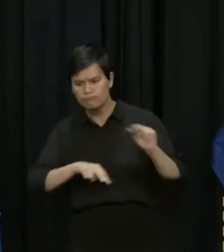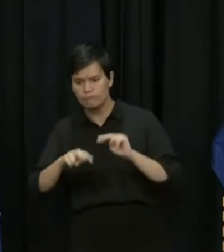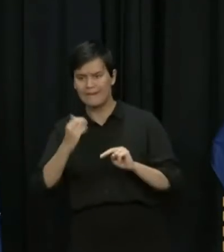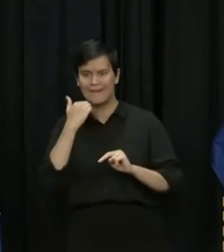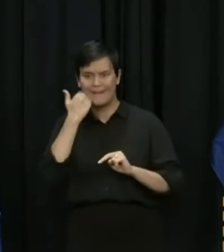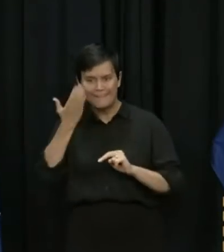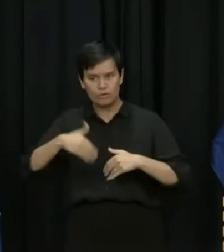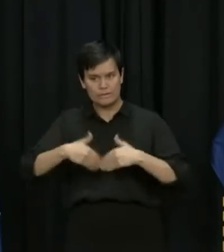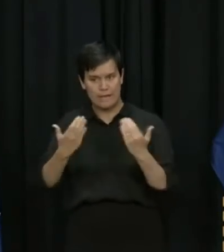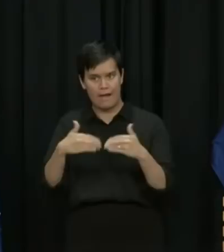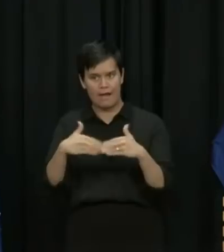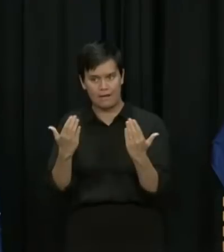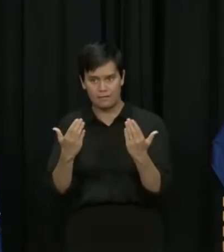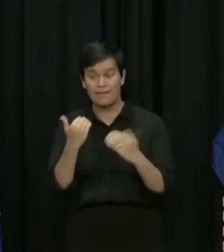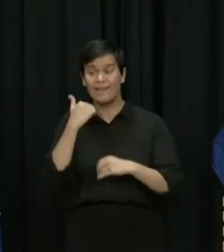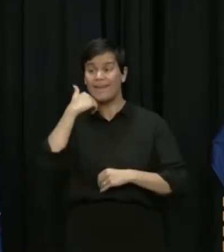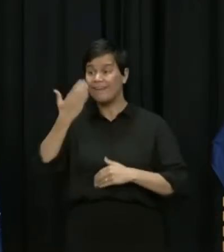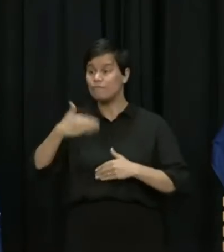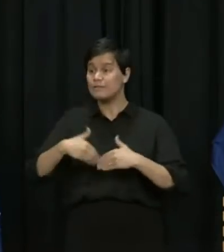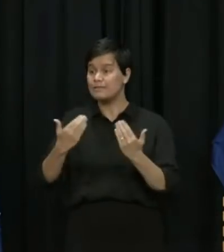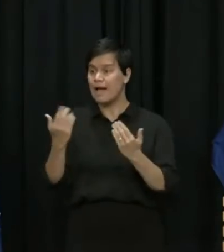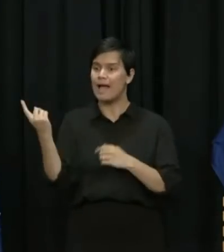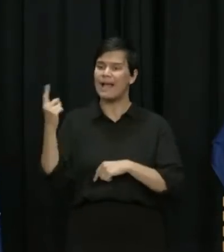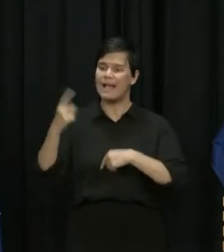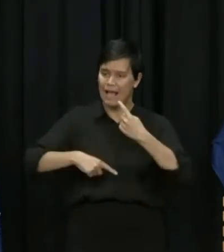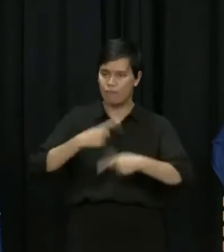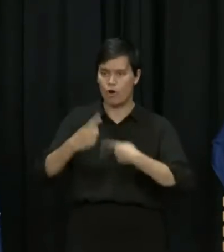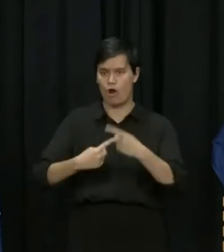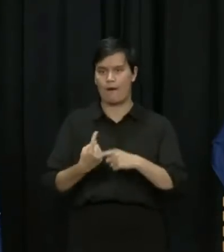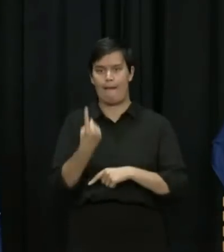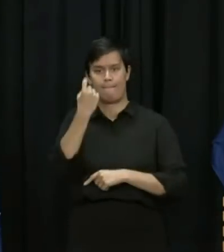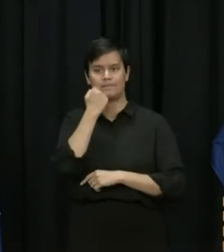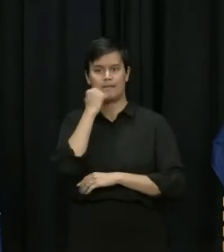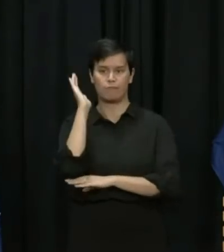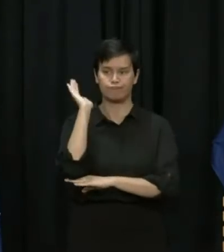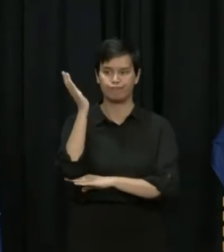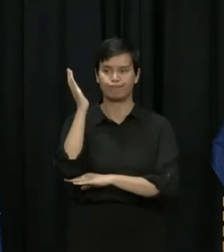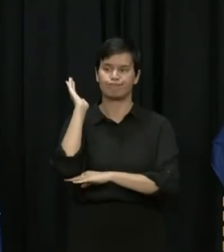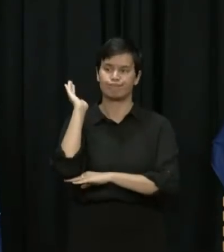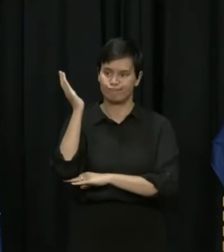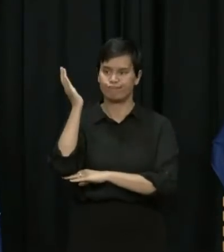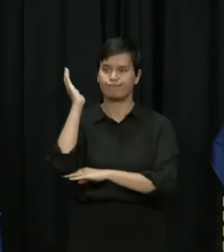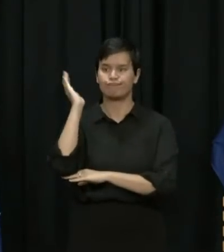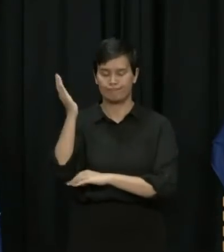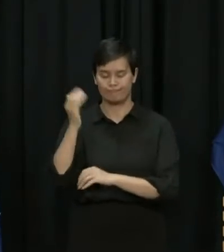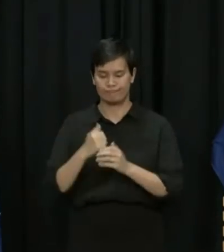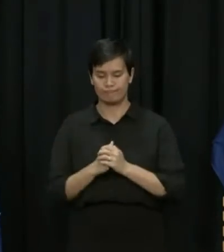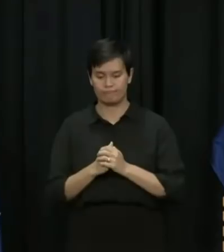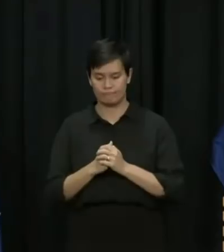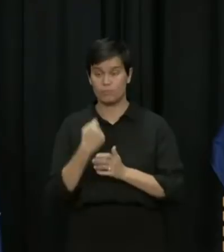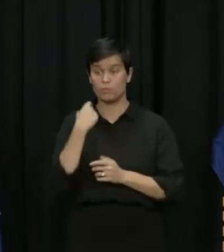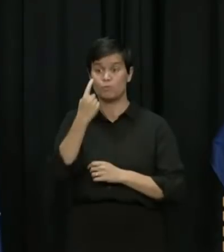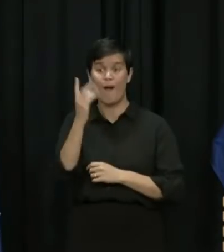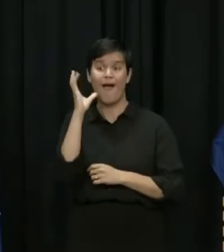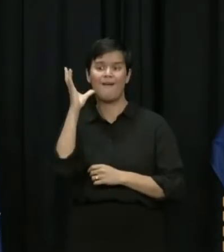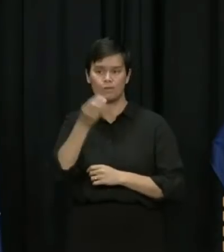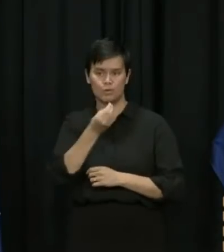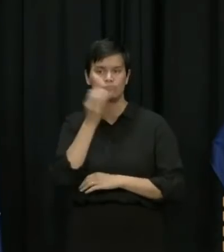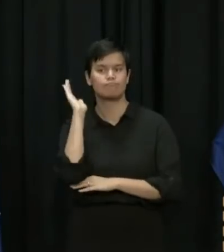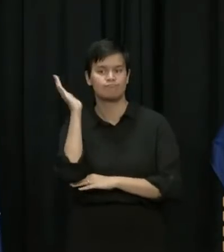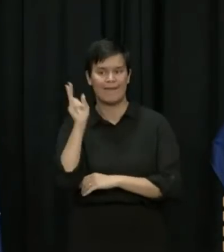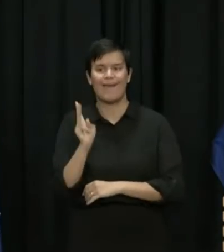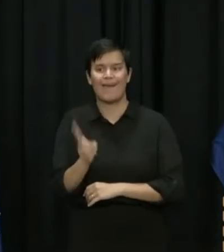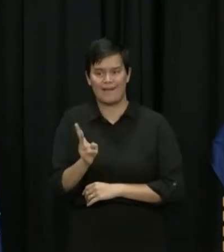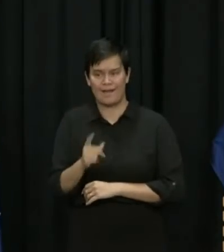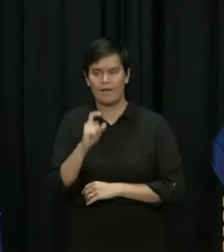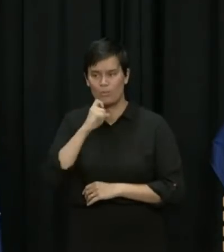will provide daily updates, the first of which will be tomorrow afternoon. And I can assure